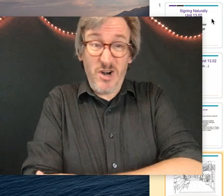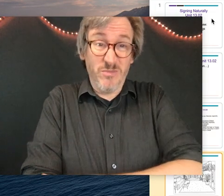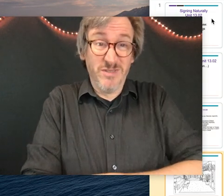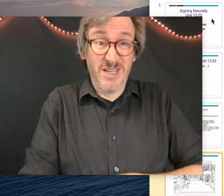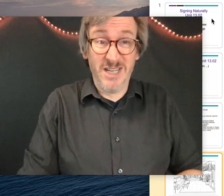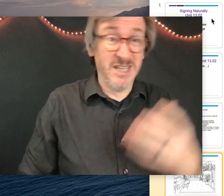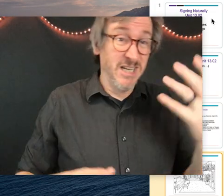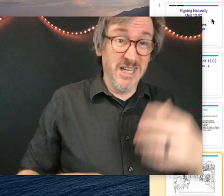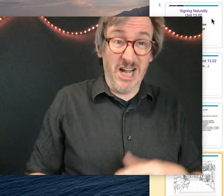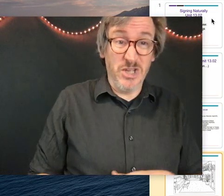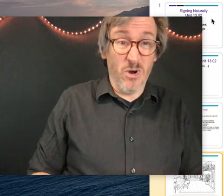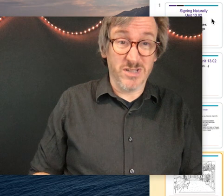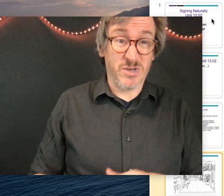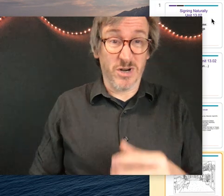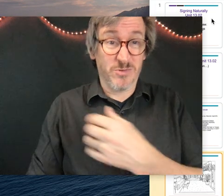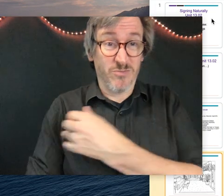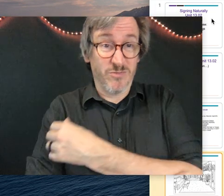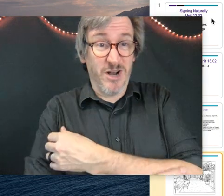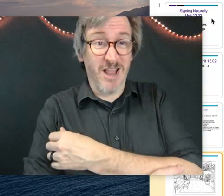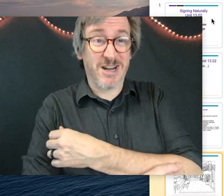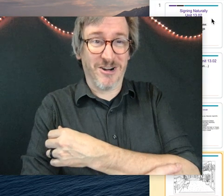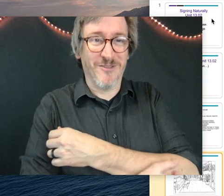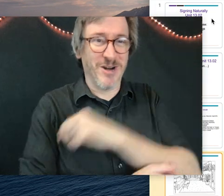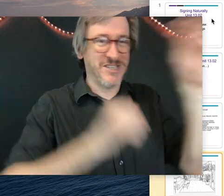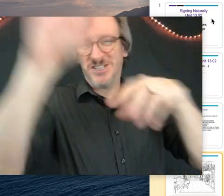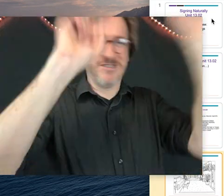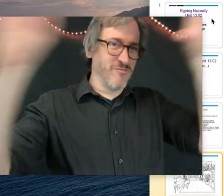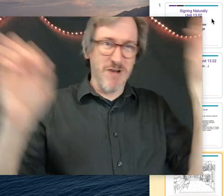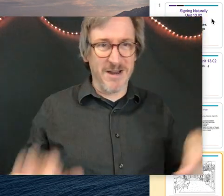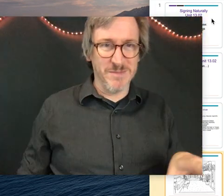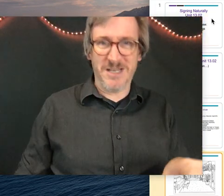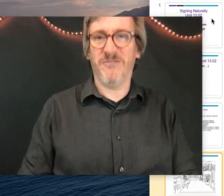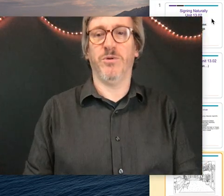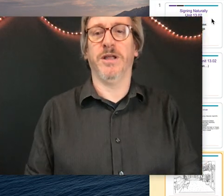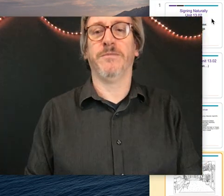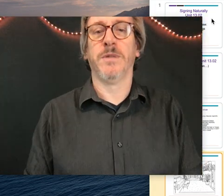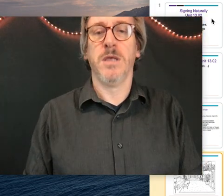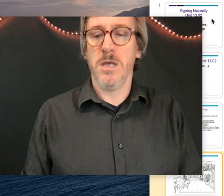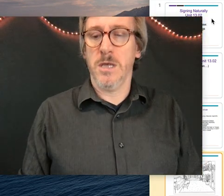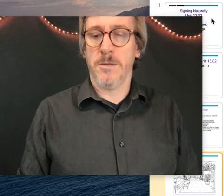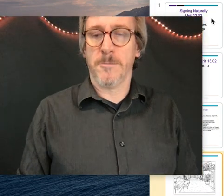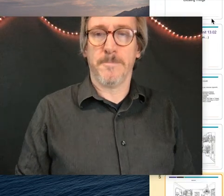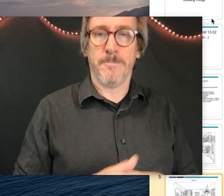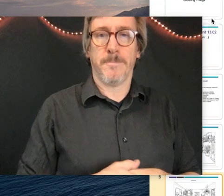I don't know, a U-Haul storage locker where it's just random stuff put in.